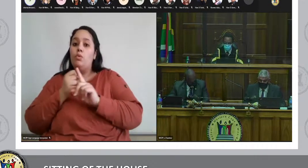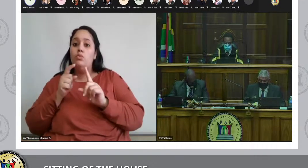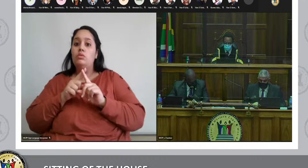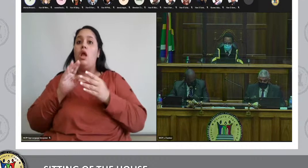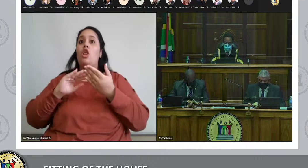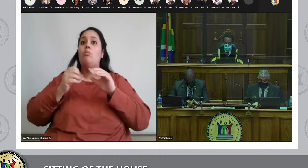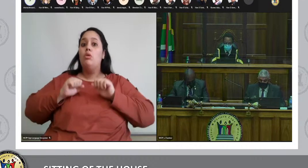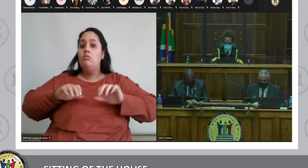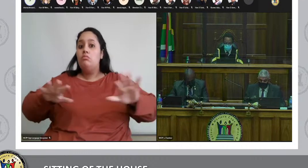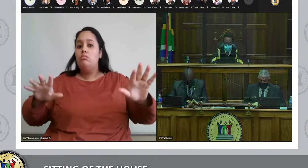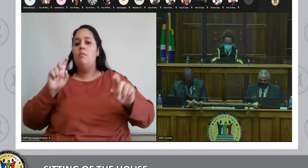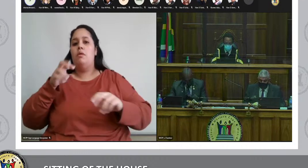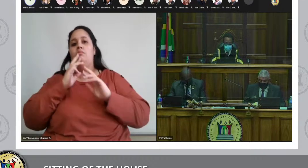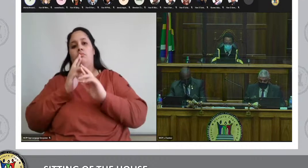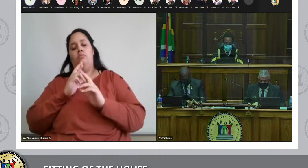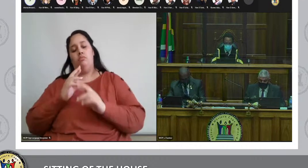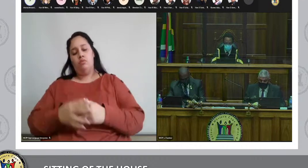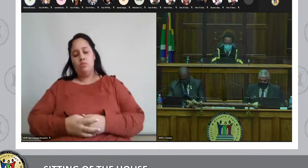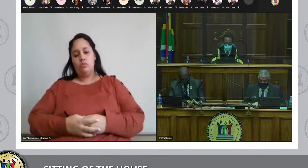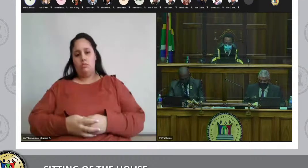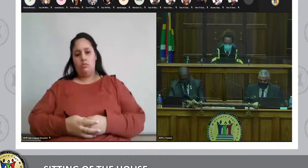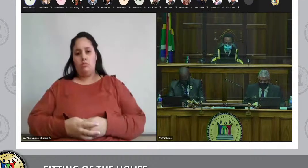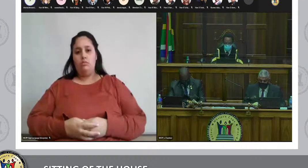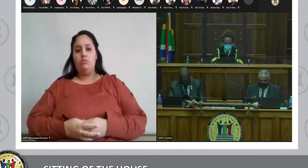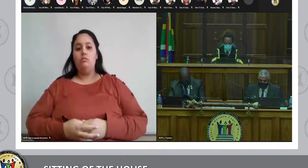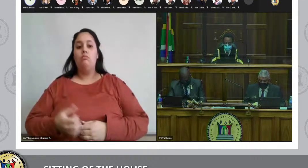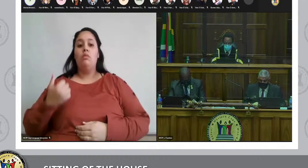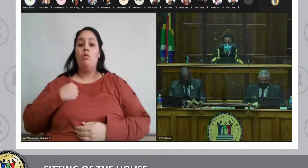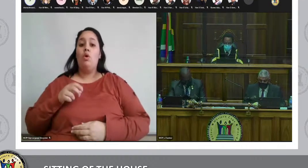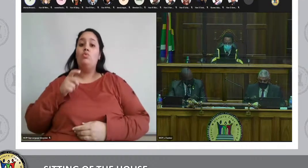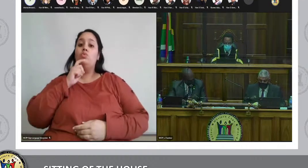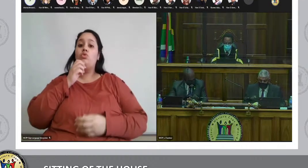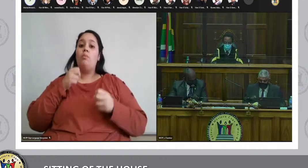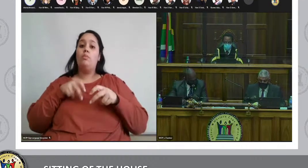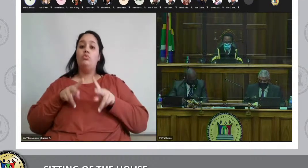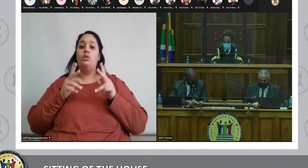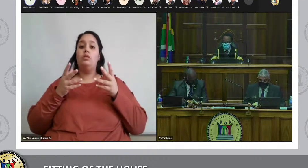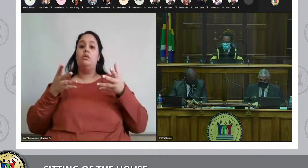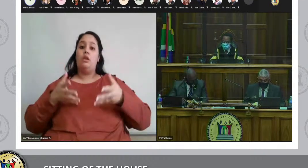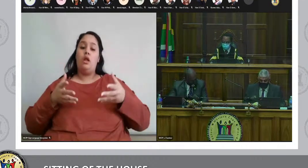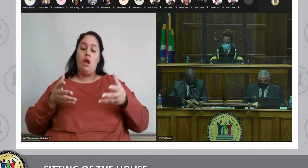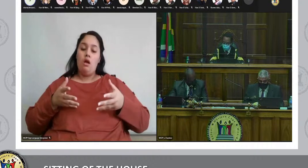large immediately. I wish to use this opportunity,